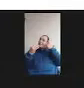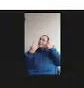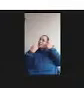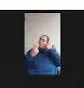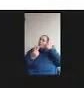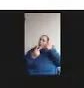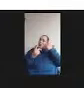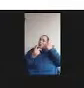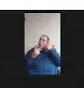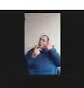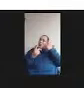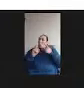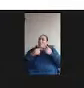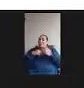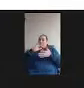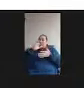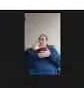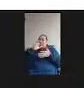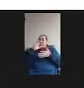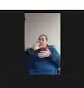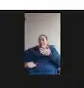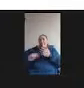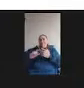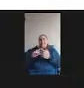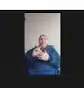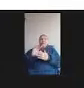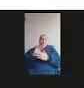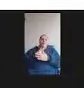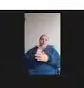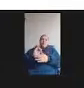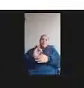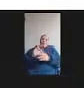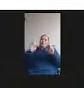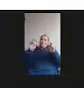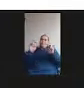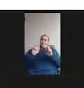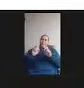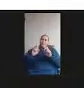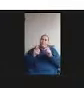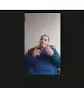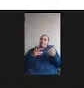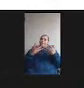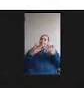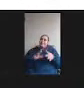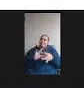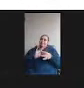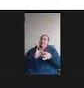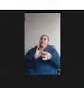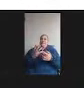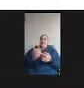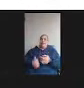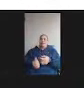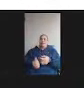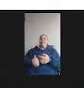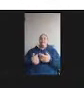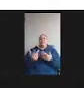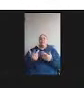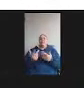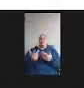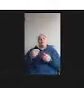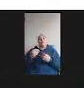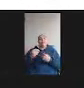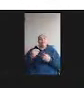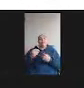be deducted in terms of the items that have already been committed, we get then to a far